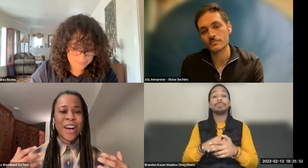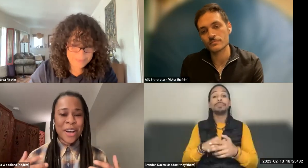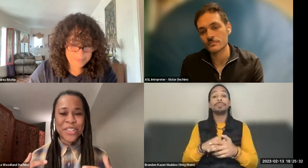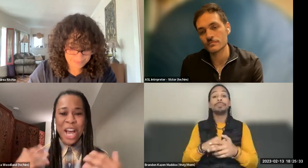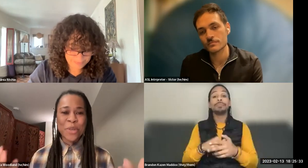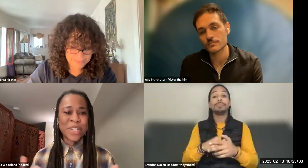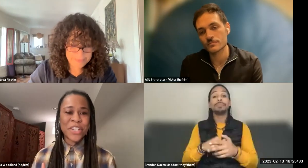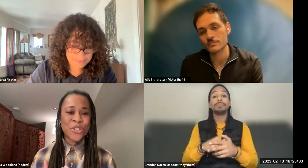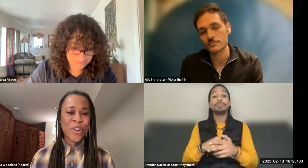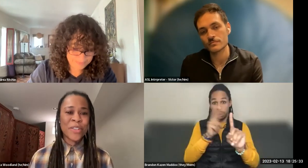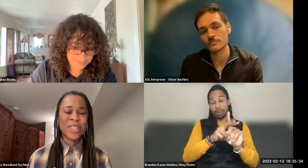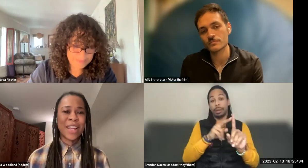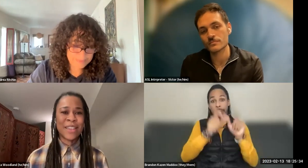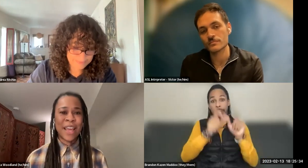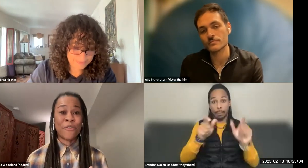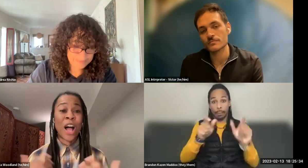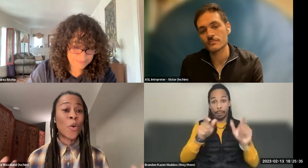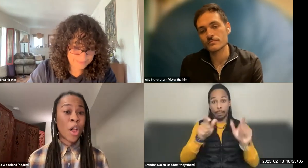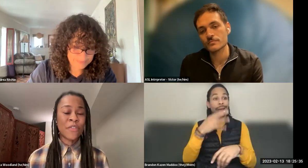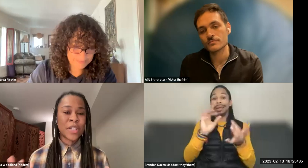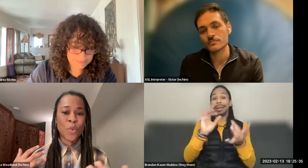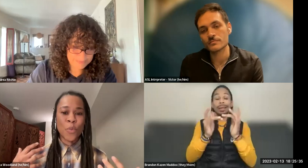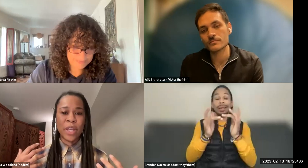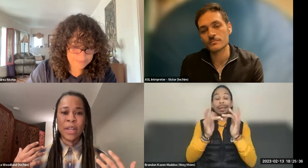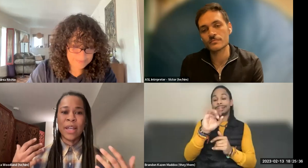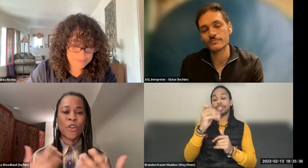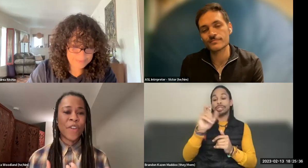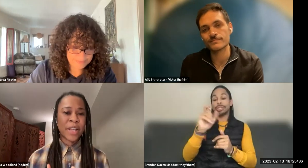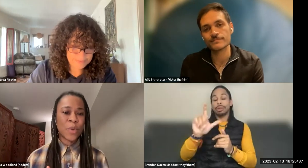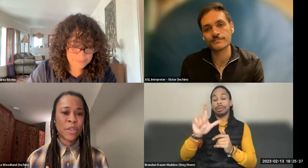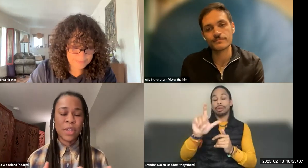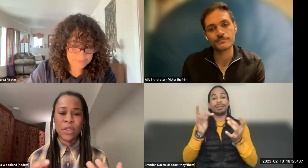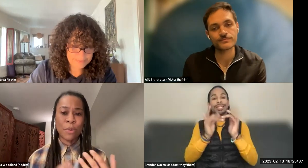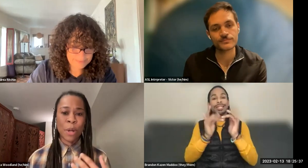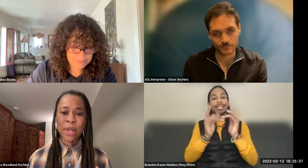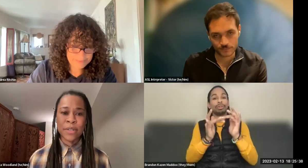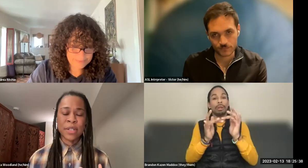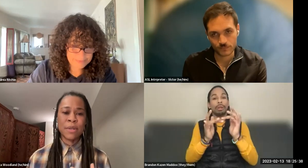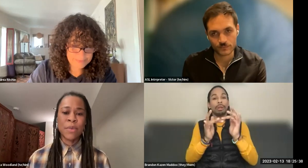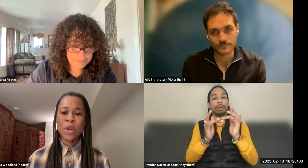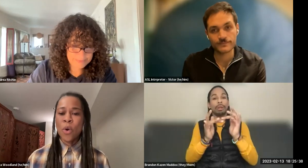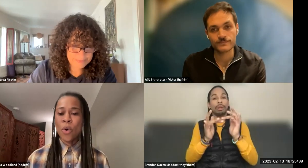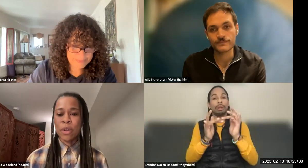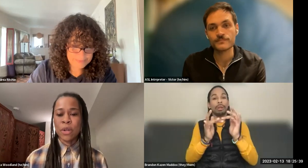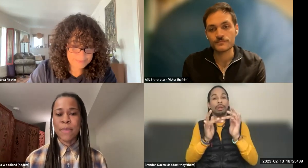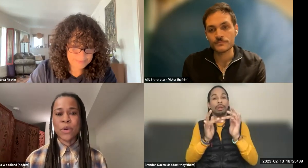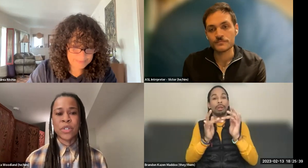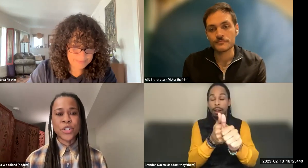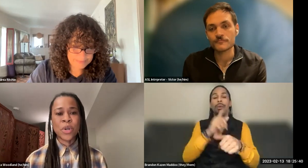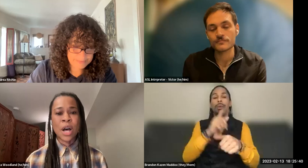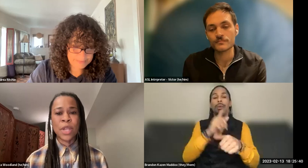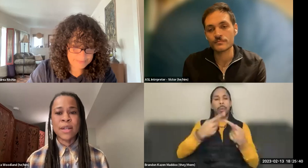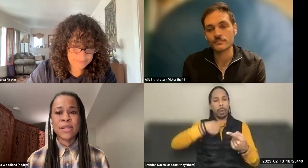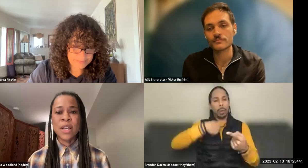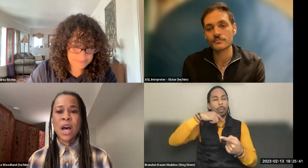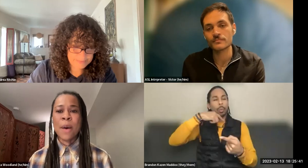digital documentation trails that follow all of us when we interface with either the public health system or the medical